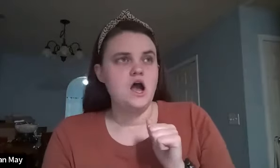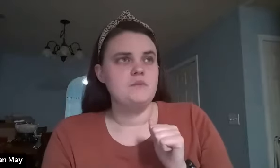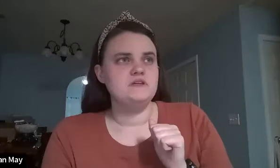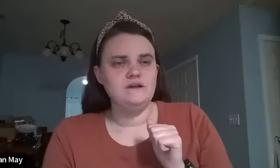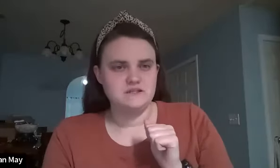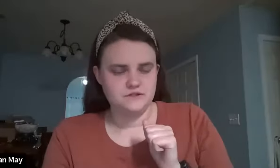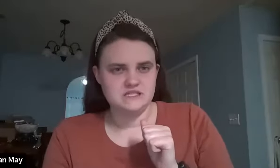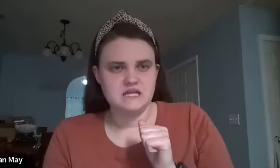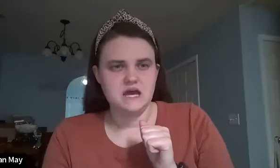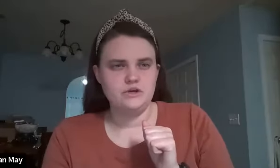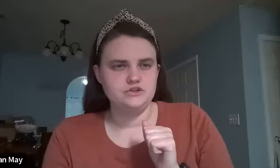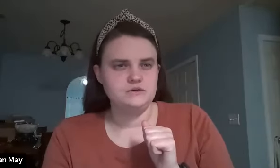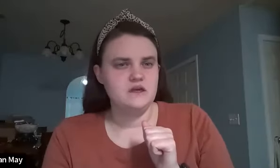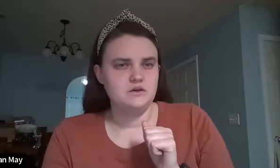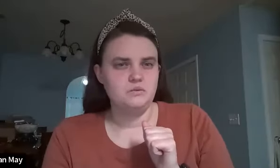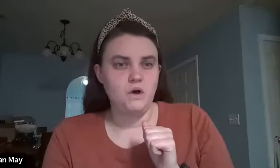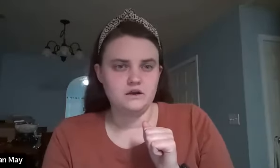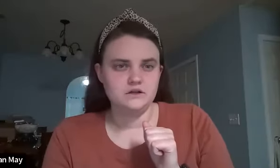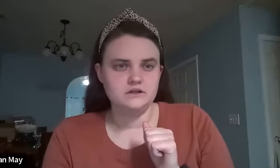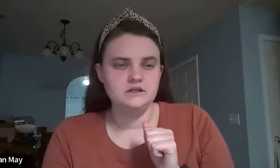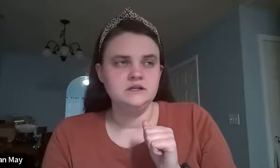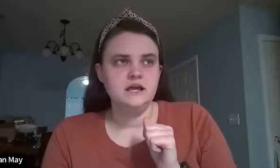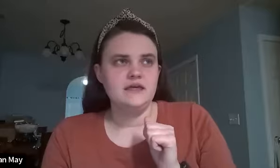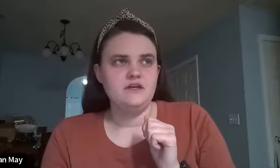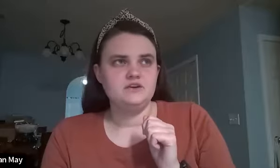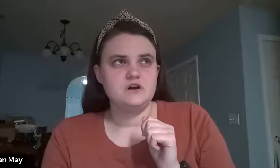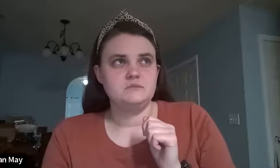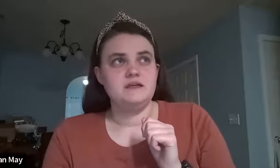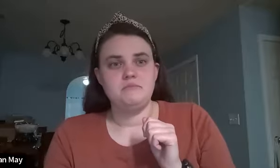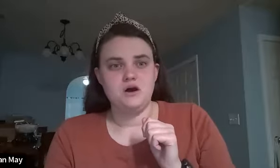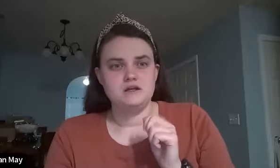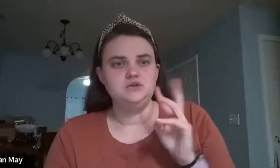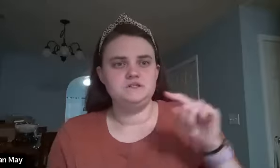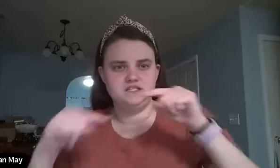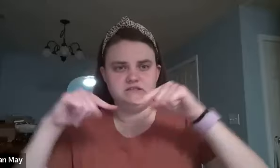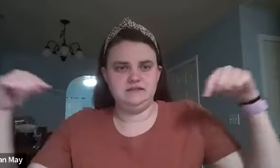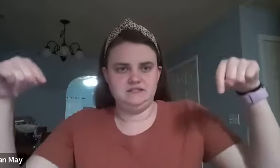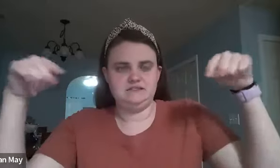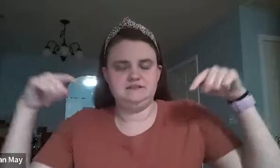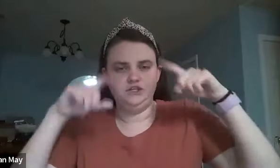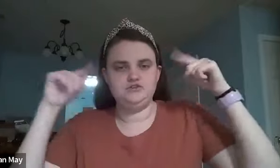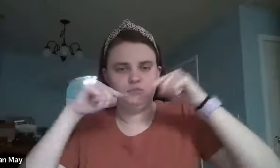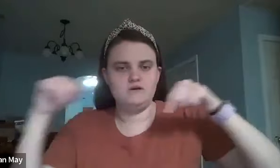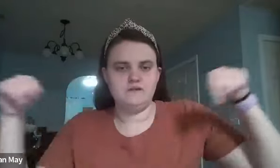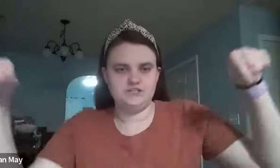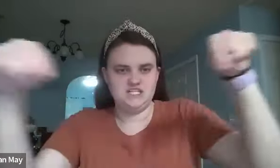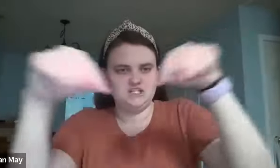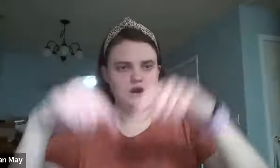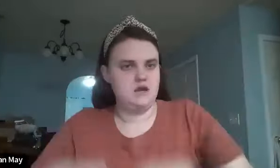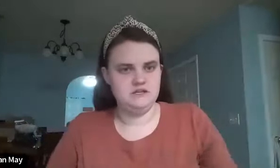The only difference is that when you're doing like water and then you're talking about like a body, you would like use your pointer fingers to describe it.